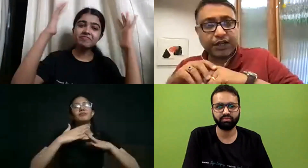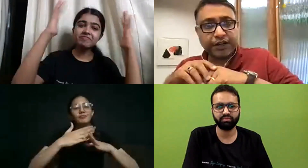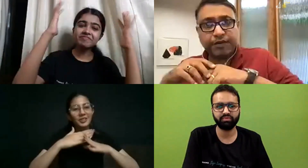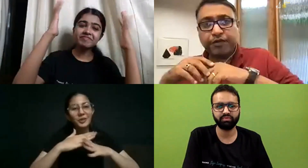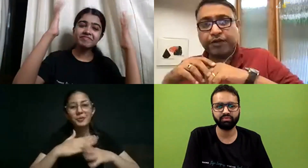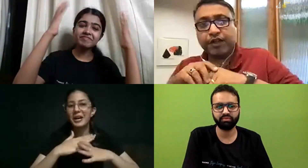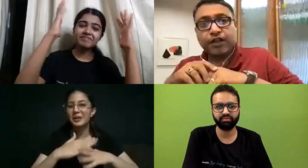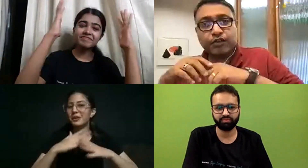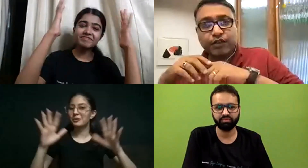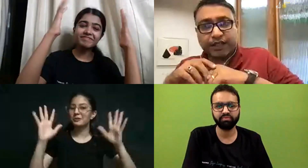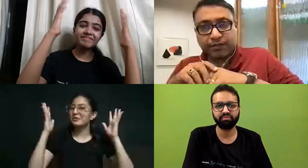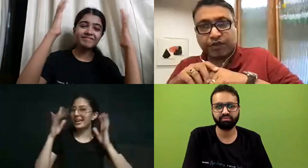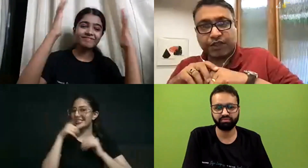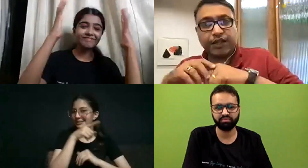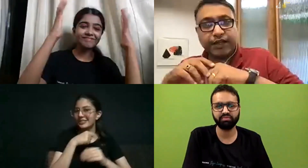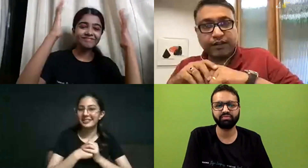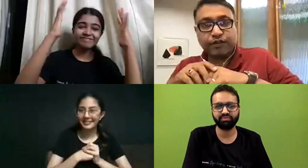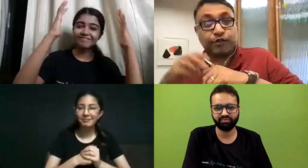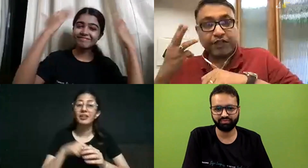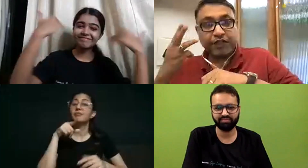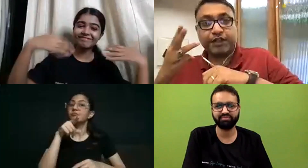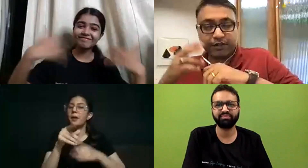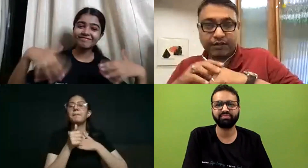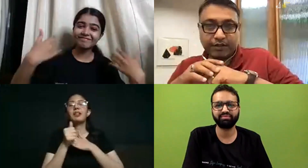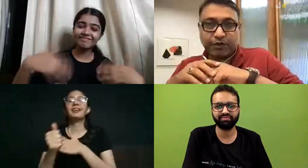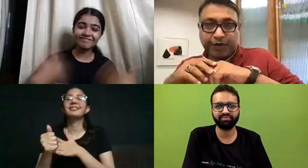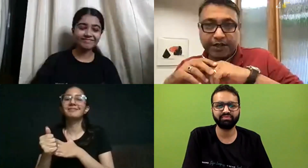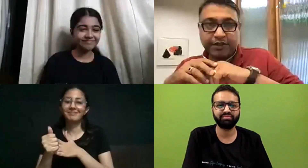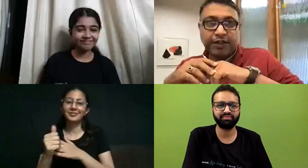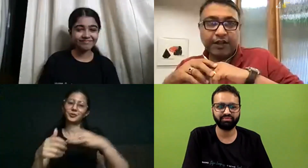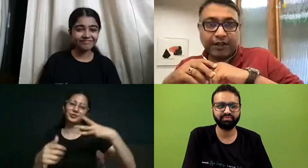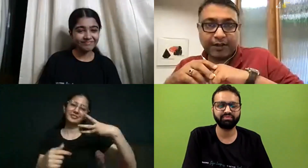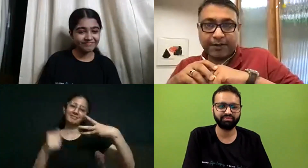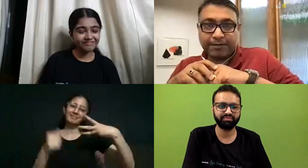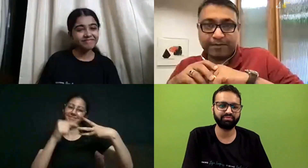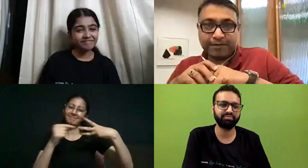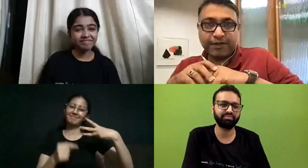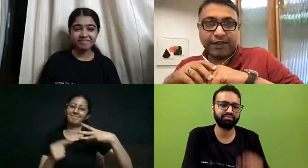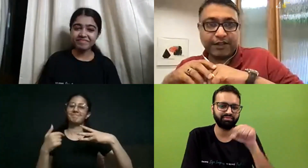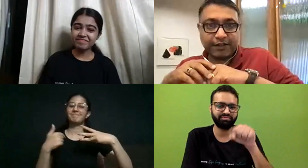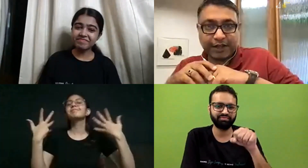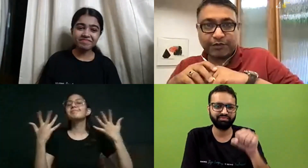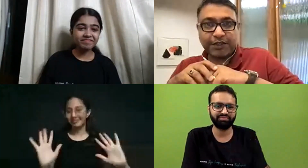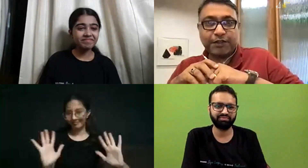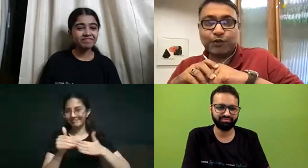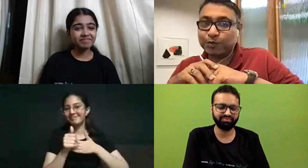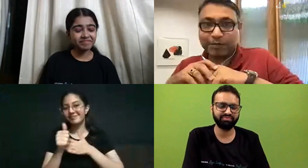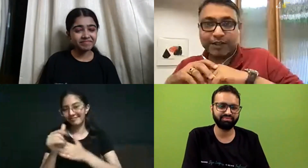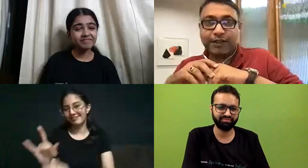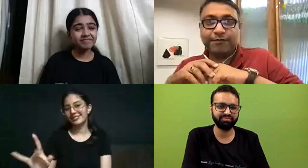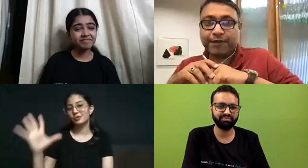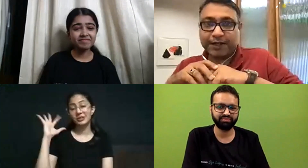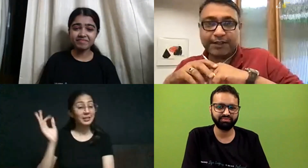with the Indian community. Wow. That's a project he led. So 3 things is what we did in the last week.